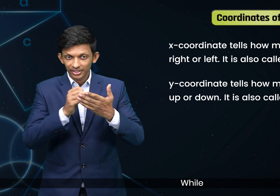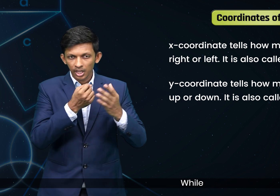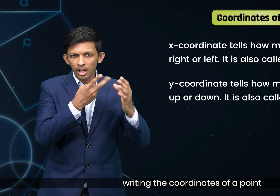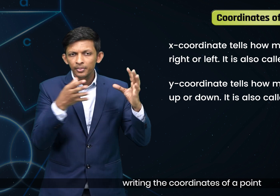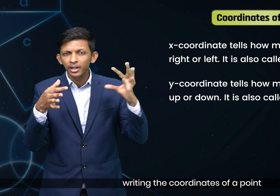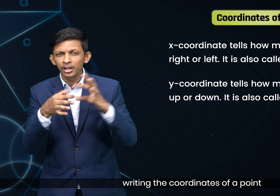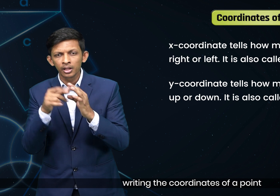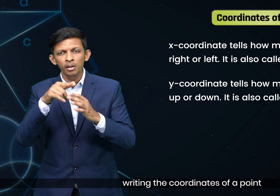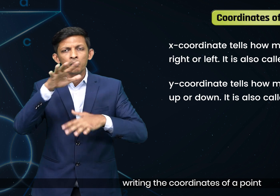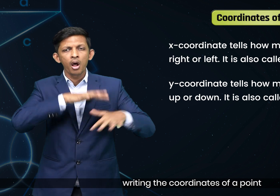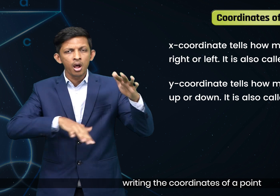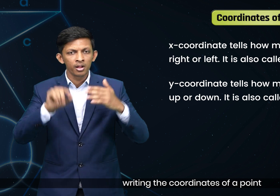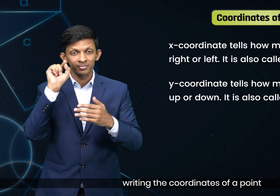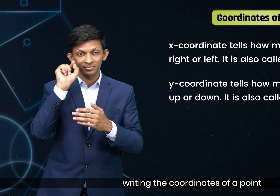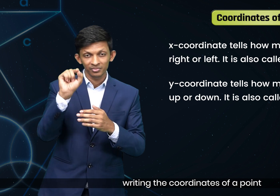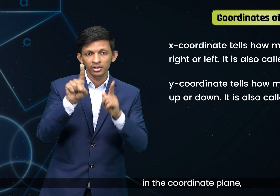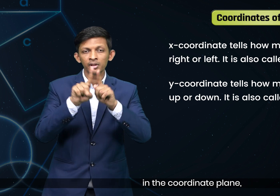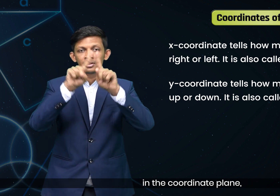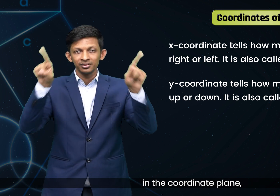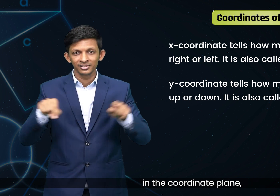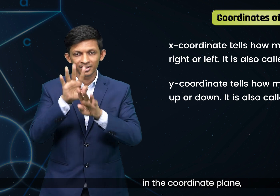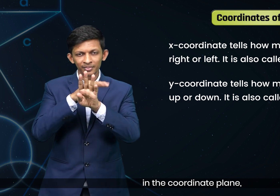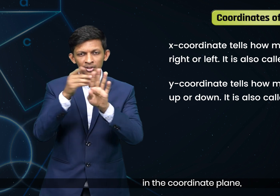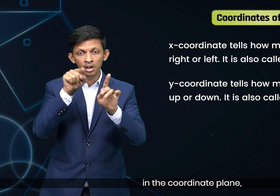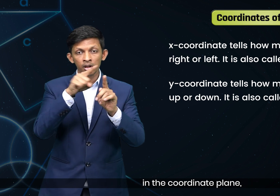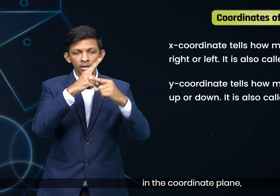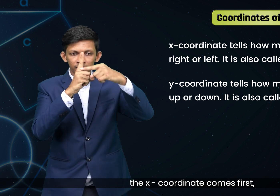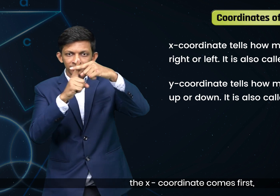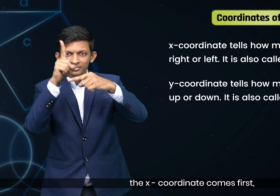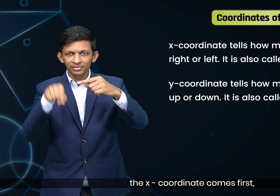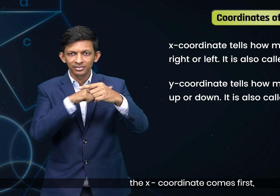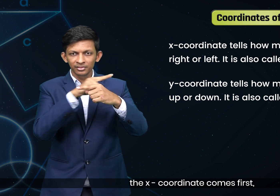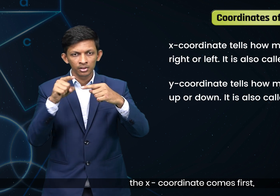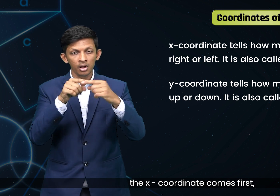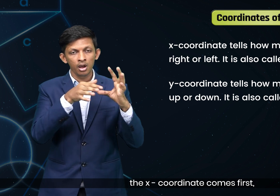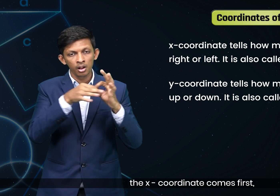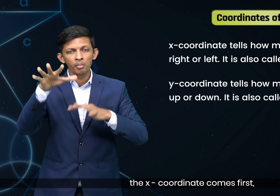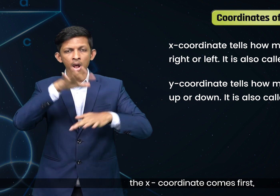While writing the coordinates of a point in the coordinate plane, the x-coordinate comes first